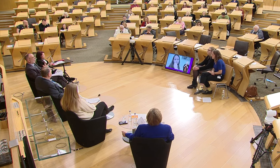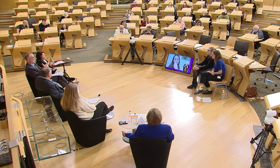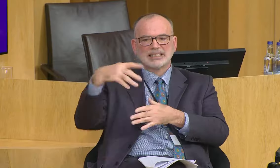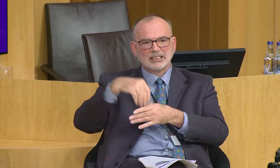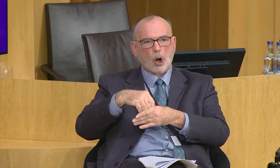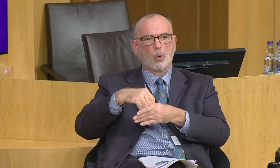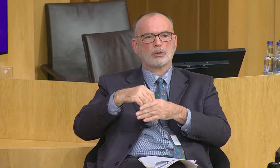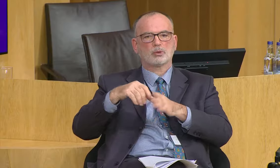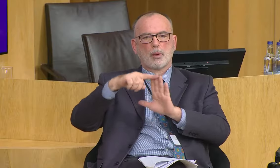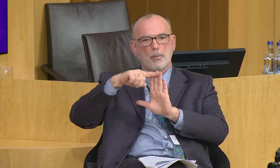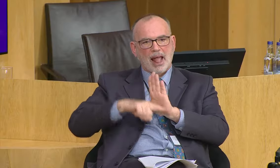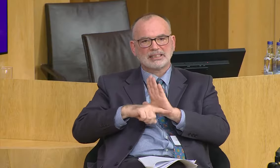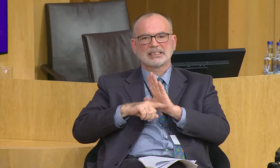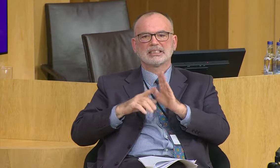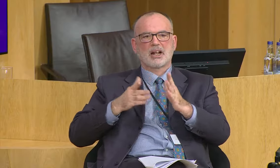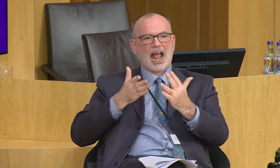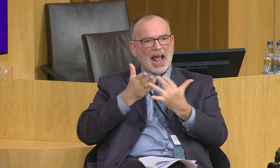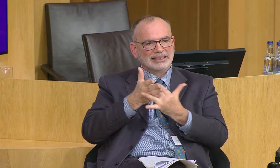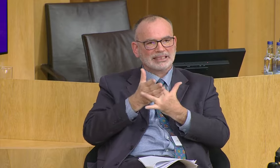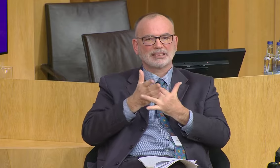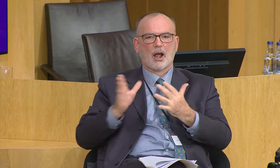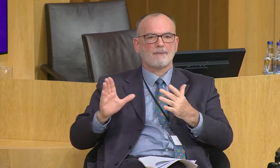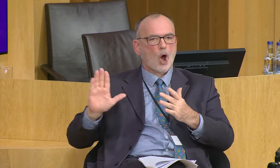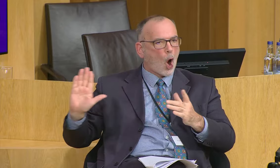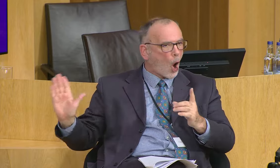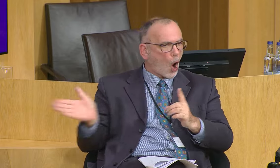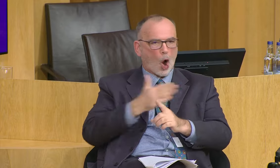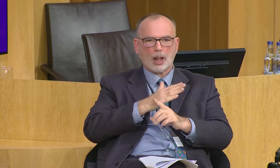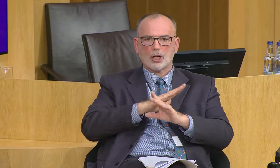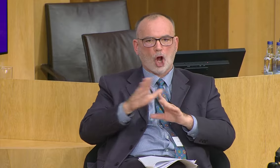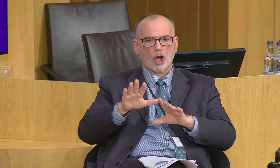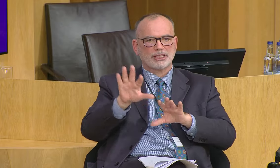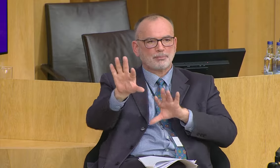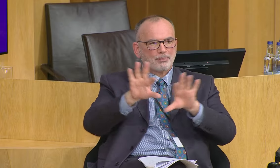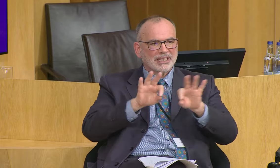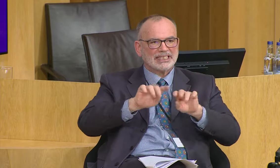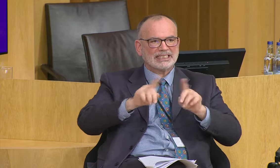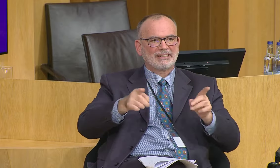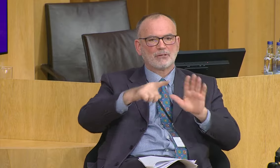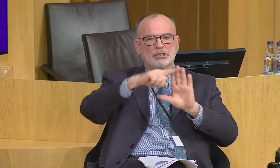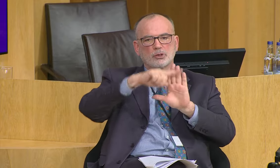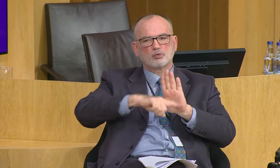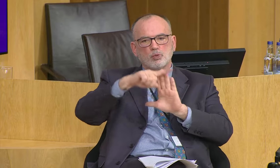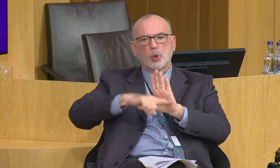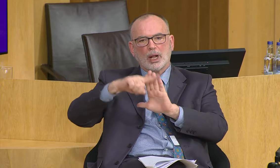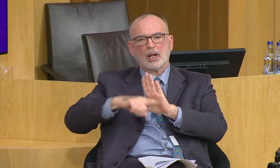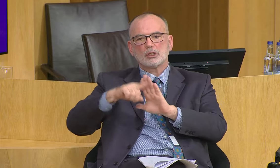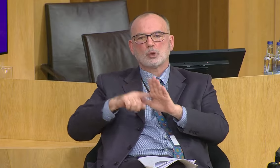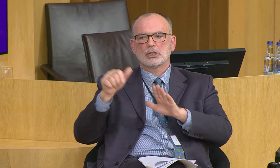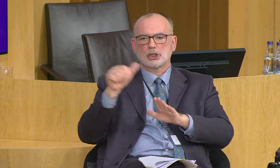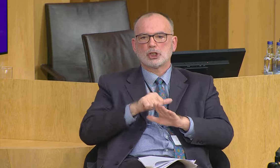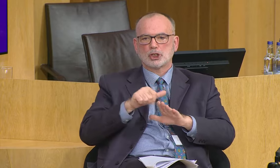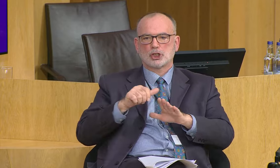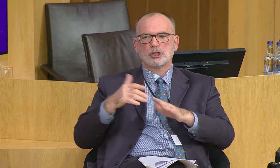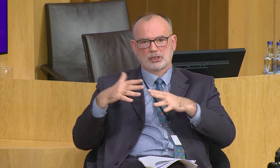and respect one another in our decisions. We need to have inclusion and accessibility within our policies and not just pick and choose